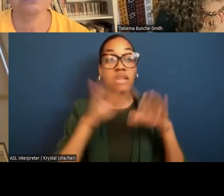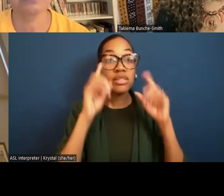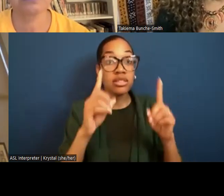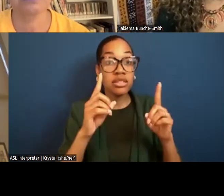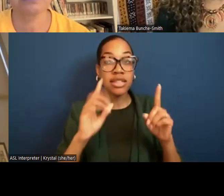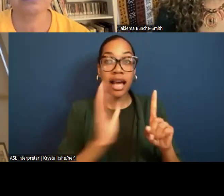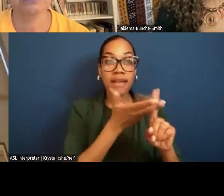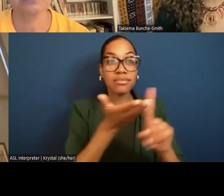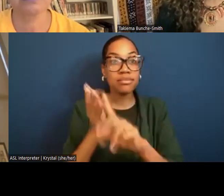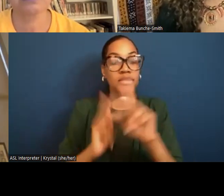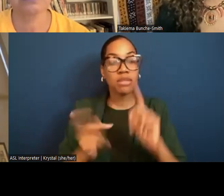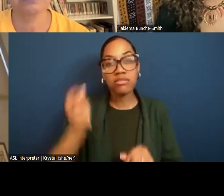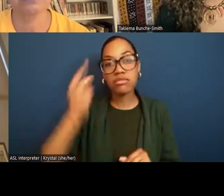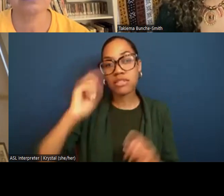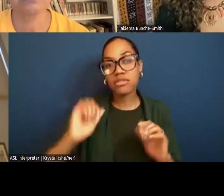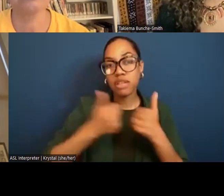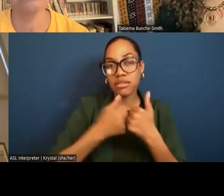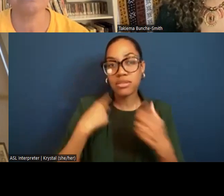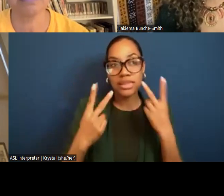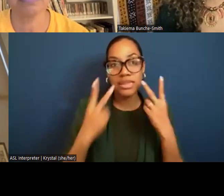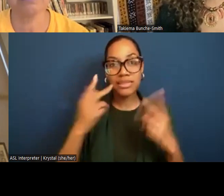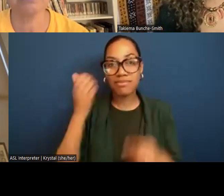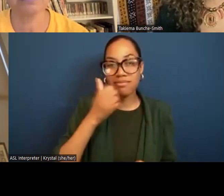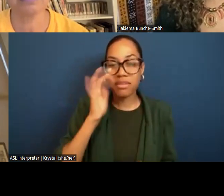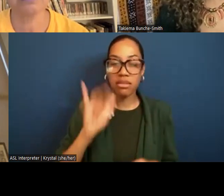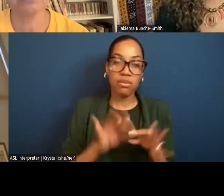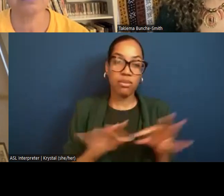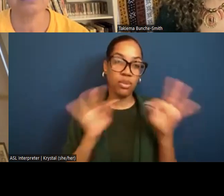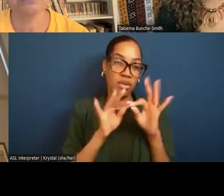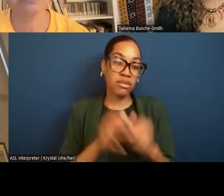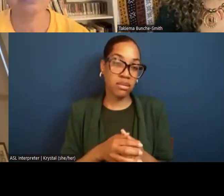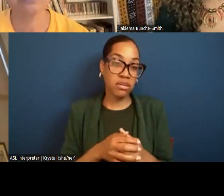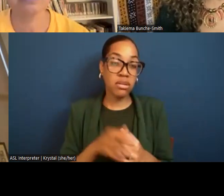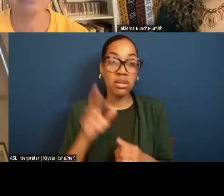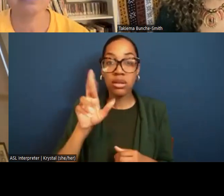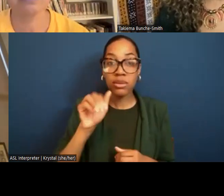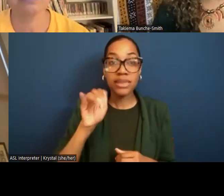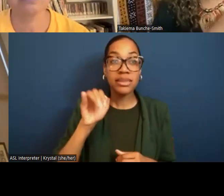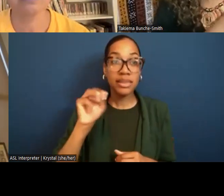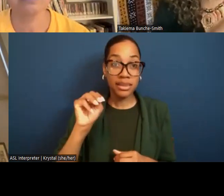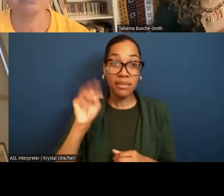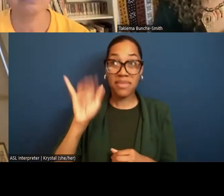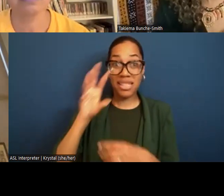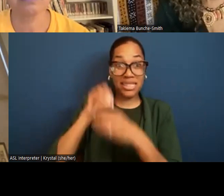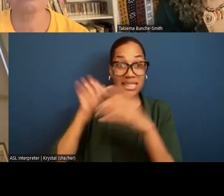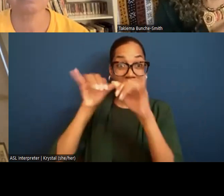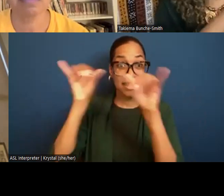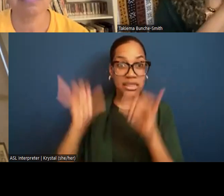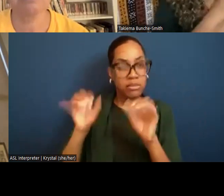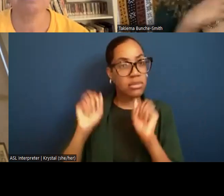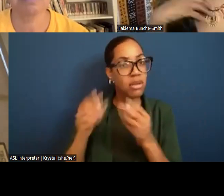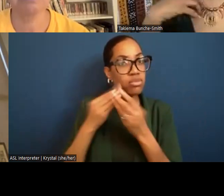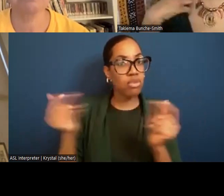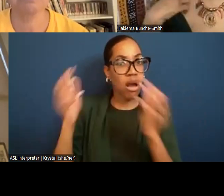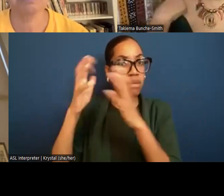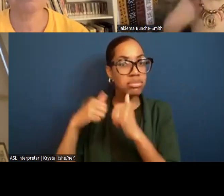understand the challenges that we deal with is key, because I believe racism, systemic racism, is a solvable problem, but you have to know what the problem is so that you're in the best